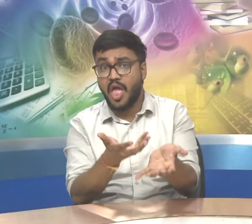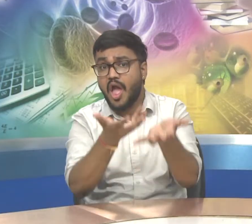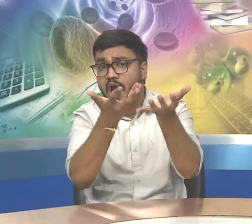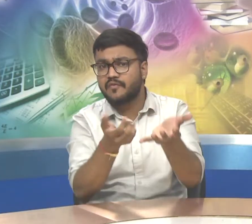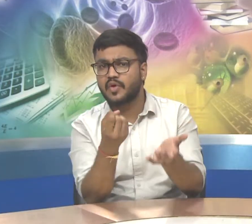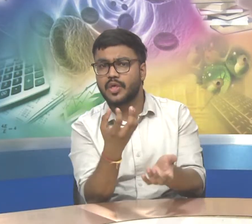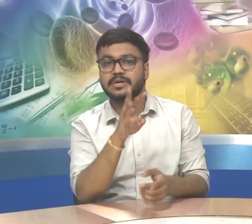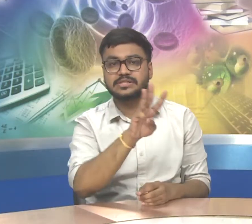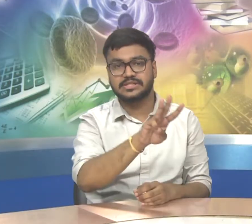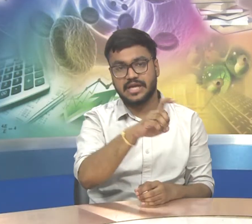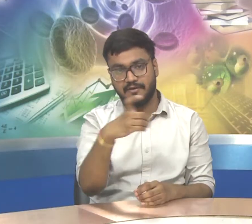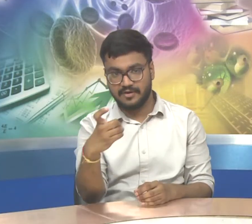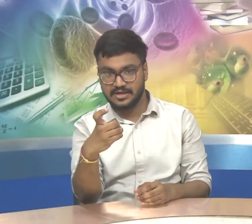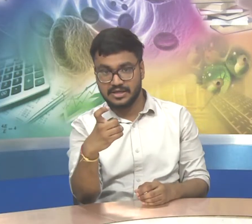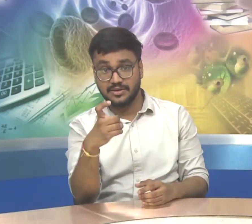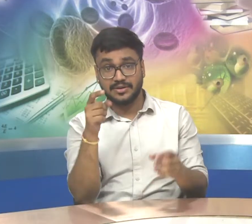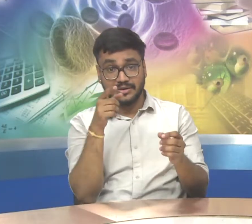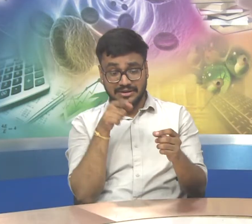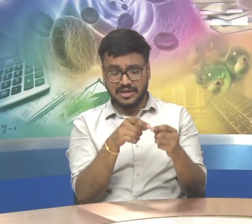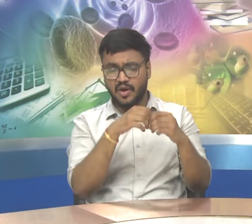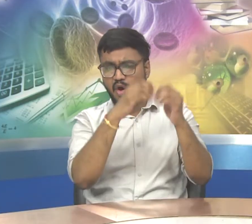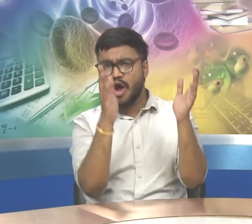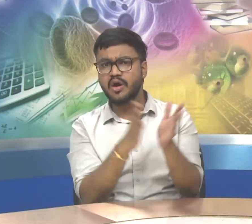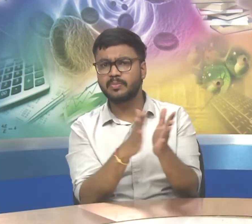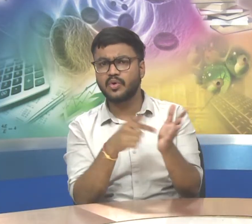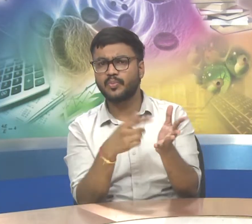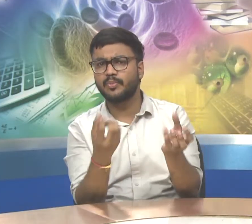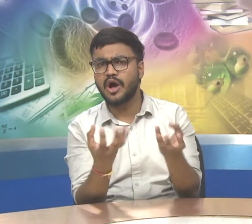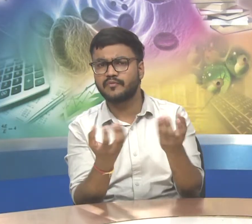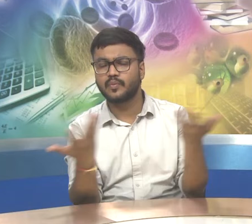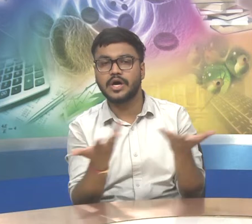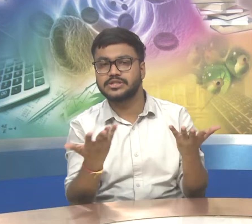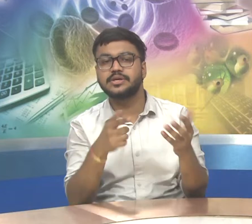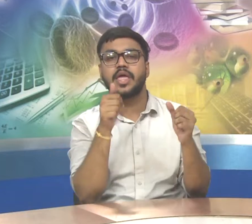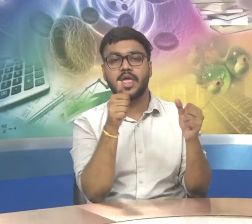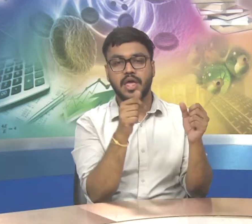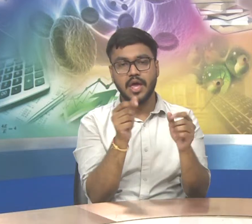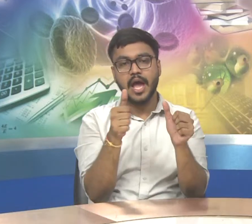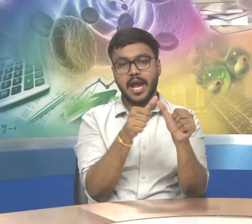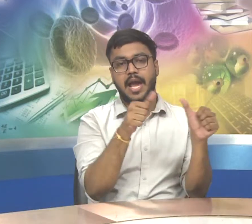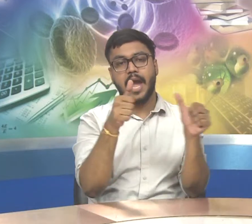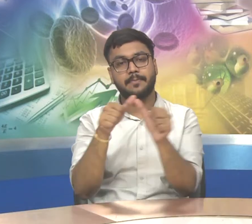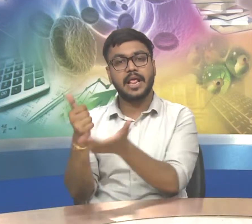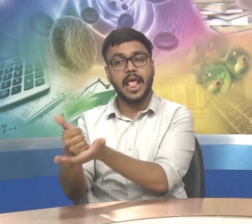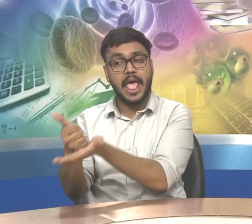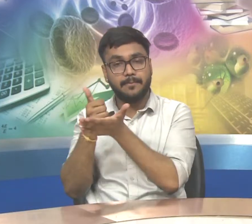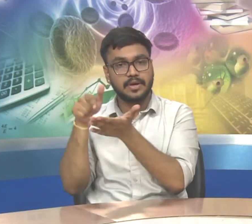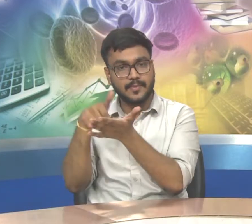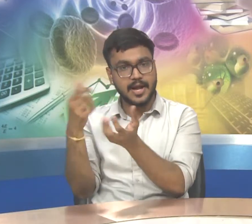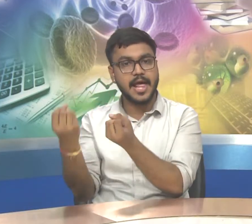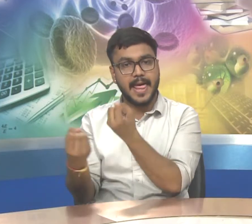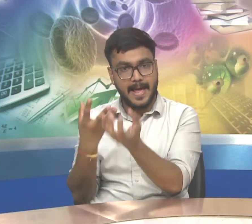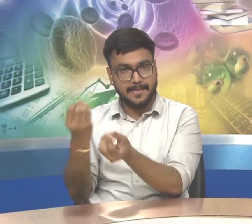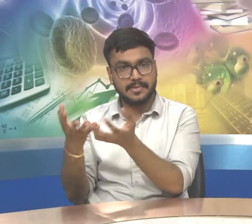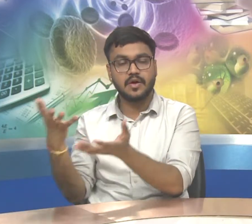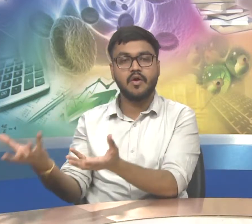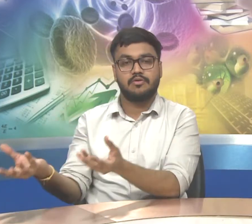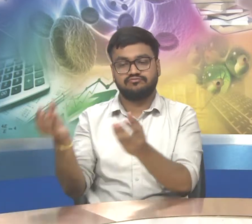atoms of mass 37. Therefore, we will get the average atomic